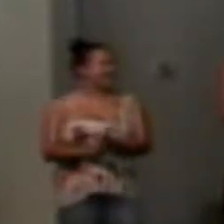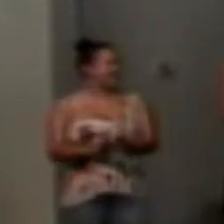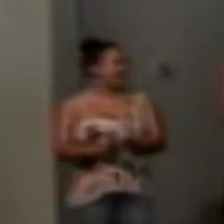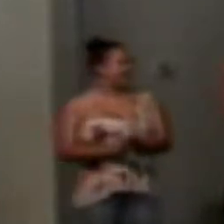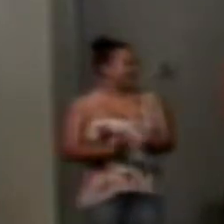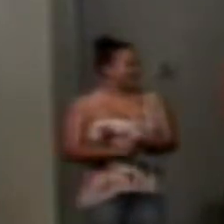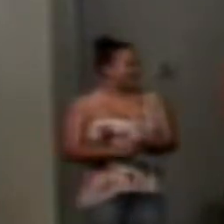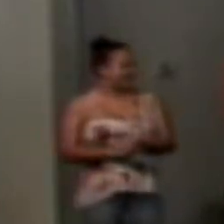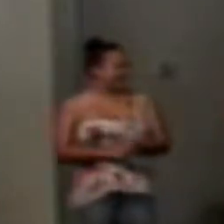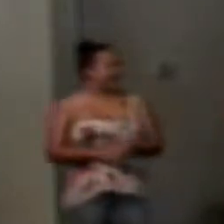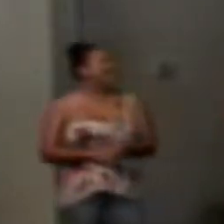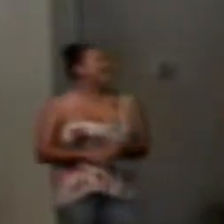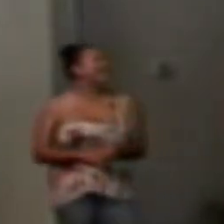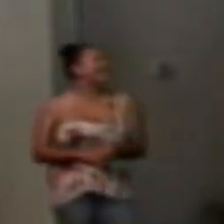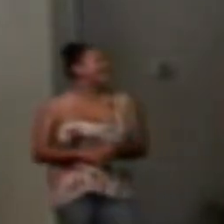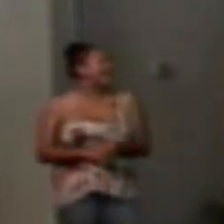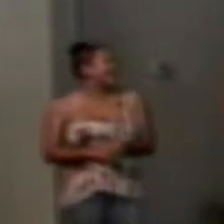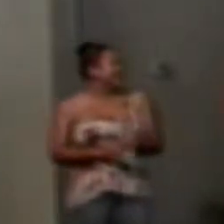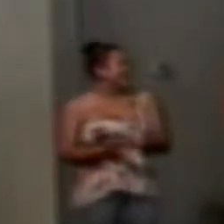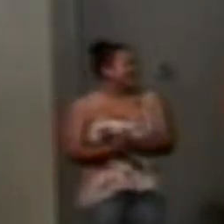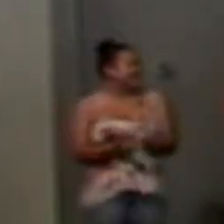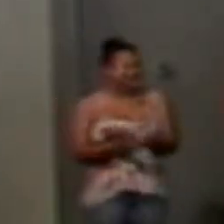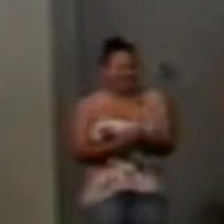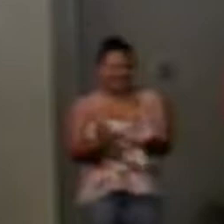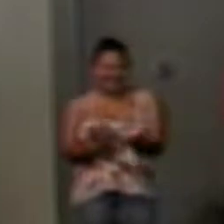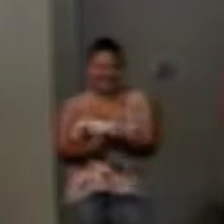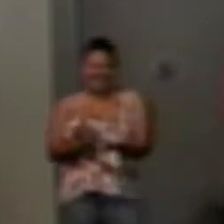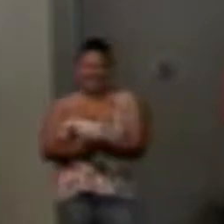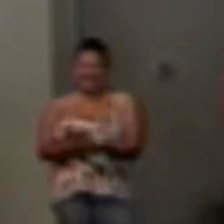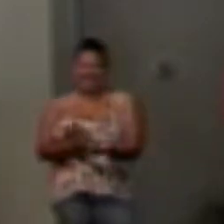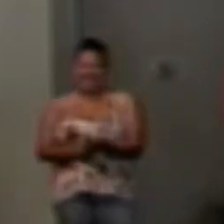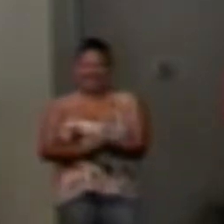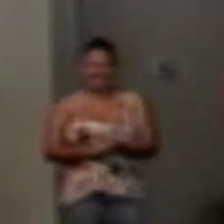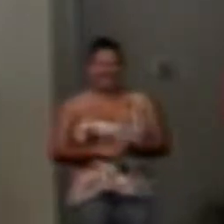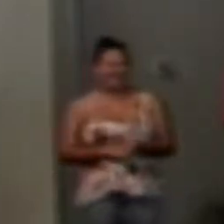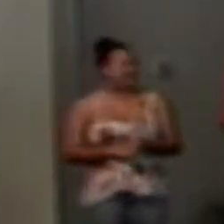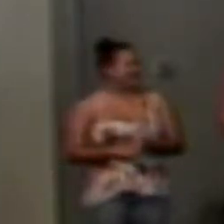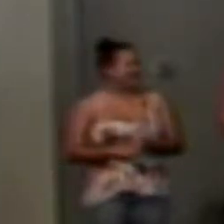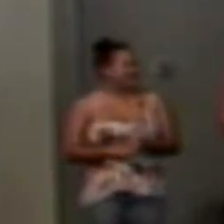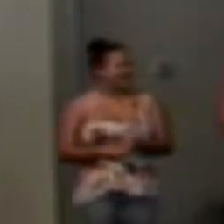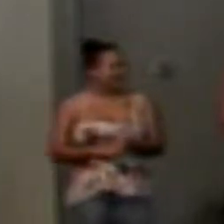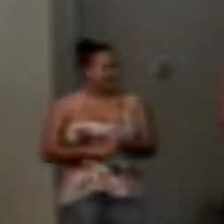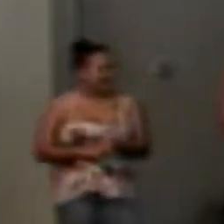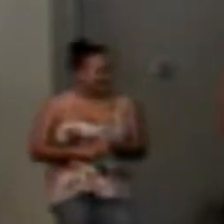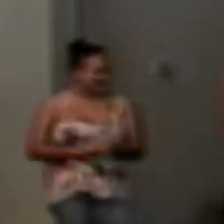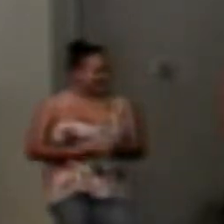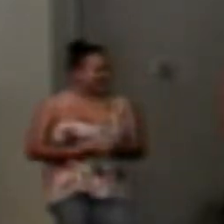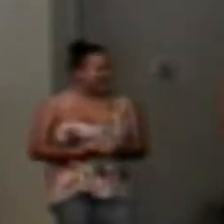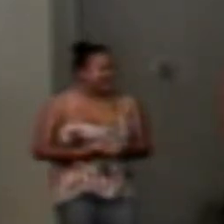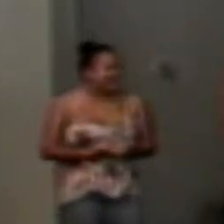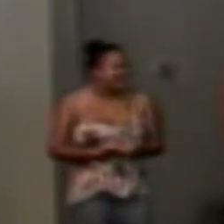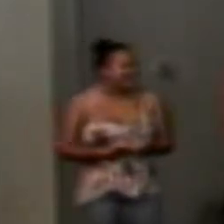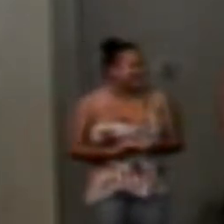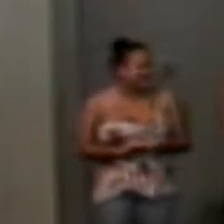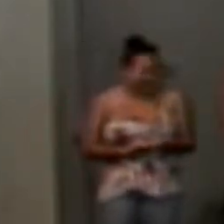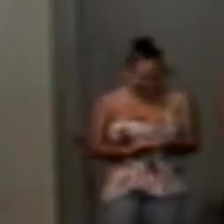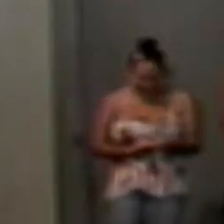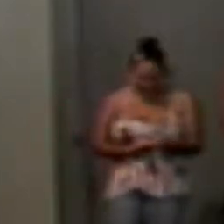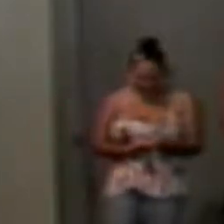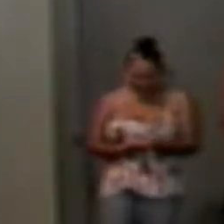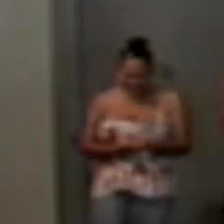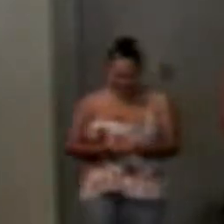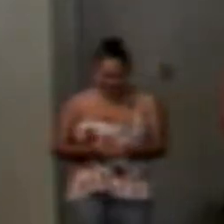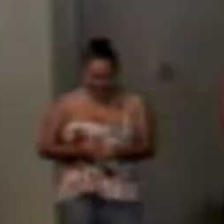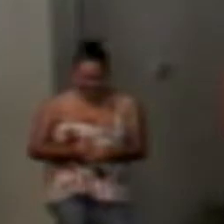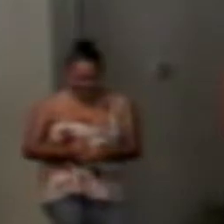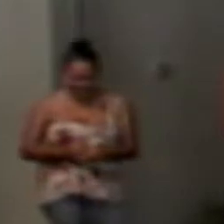the worship? No, I love the worship. Oh, you love the worship. Did you lead the worship? No. Hold it up. Oh.